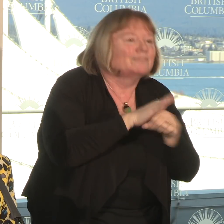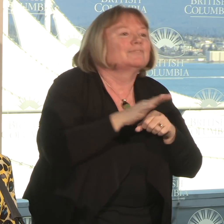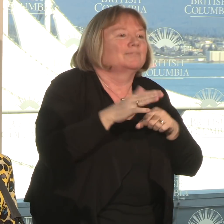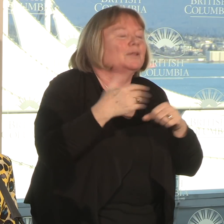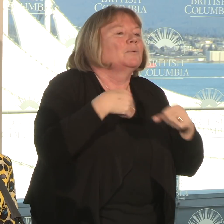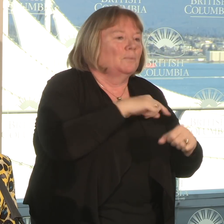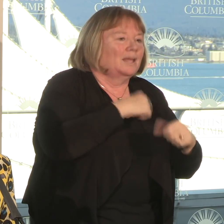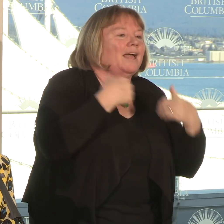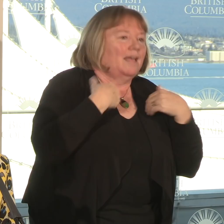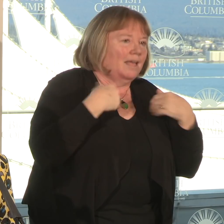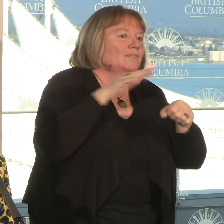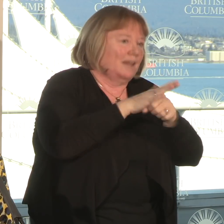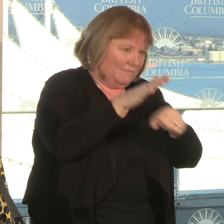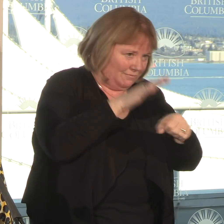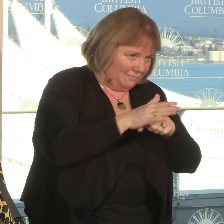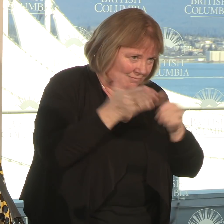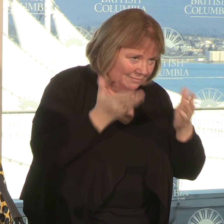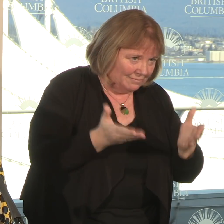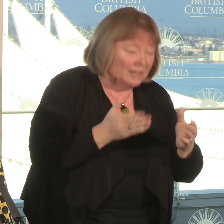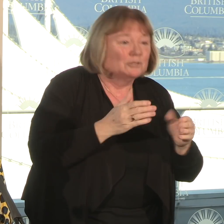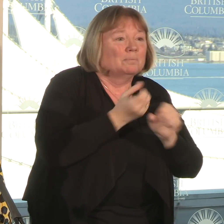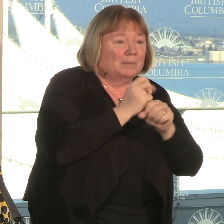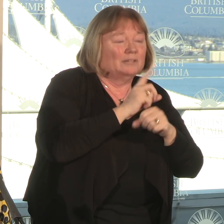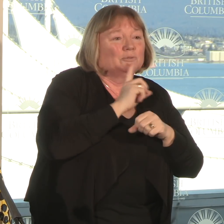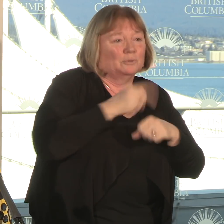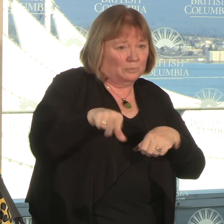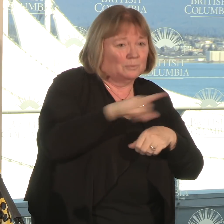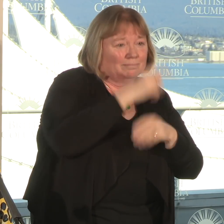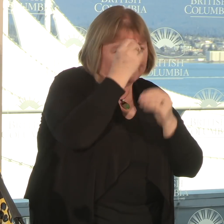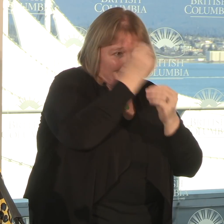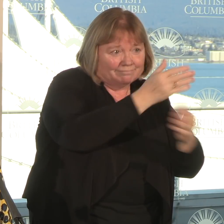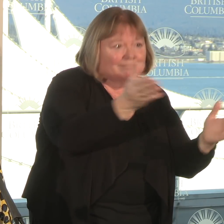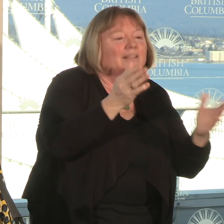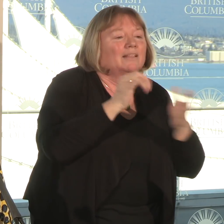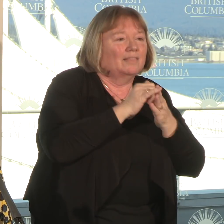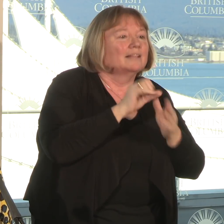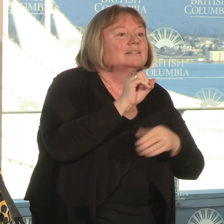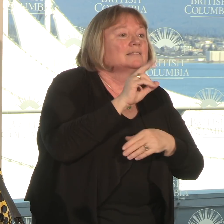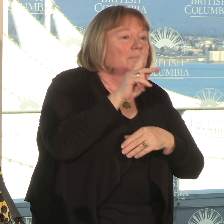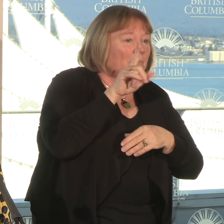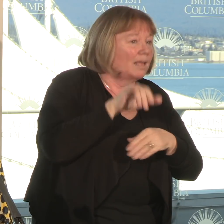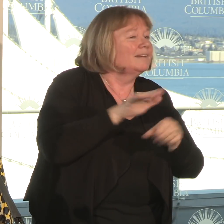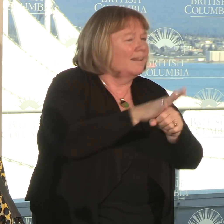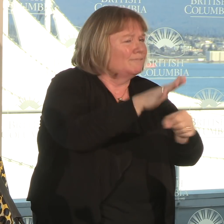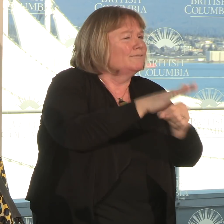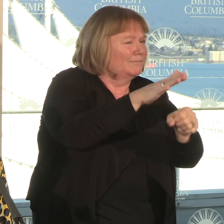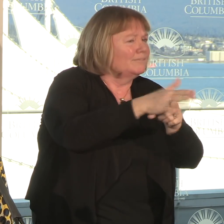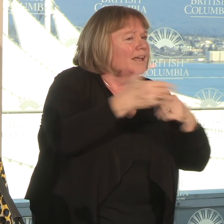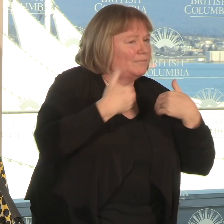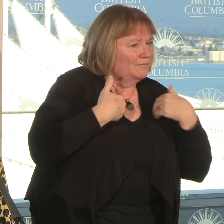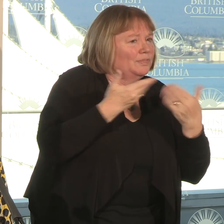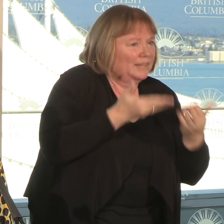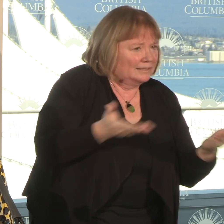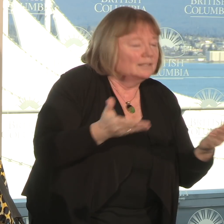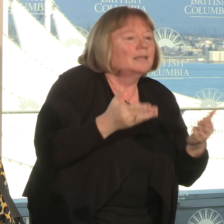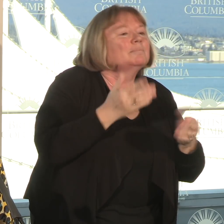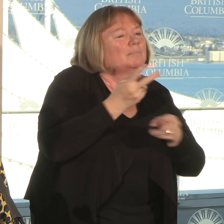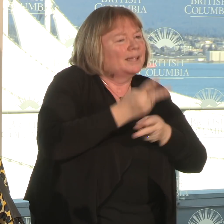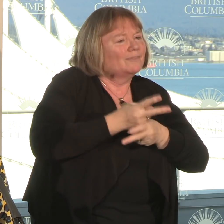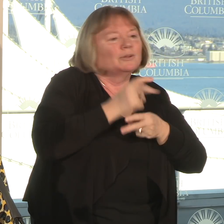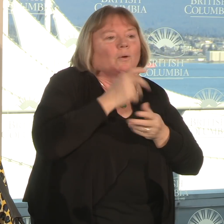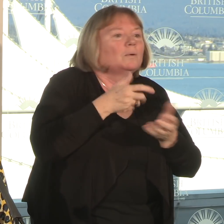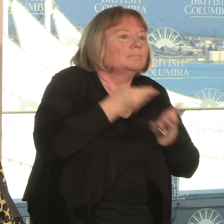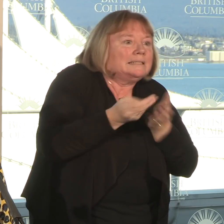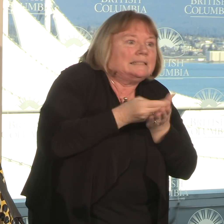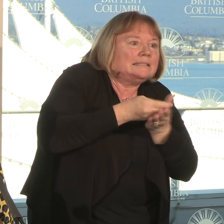not having enough supply. So I want to assure everybody that the supply is there, and we need to be measured in our approach and get